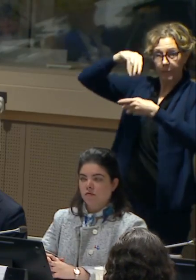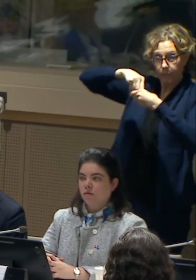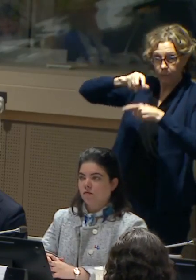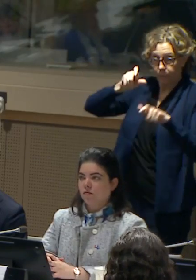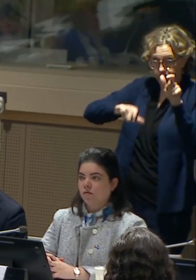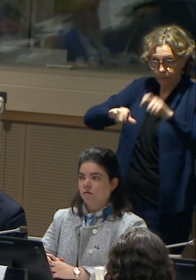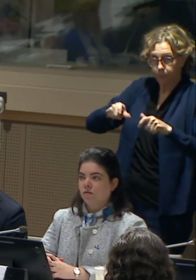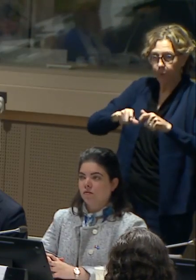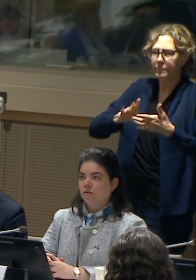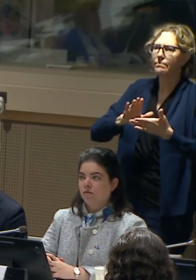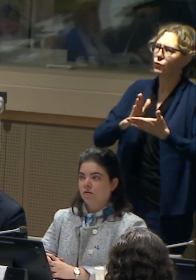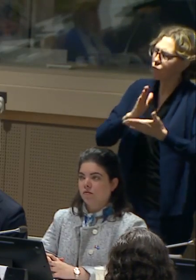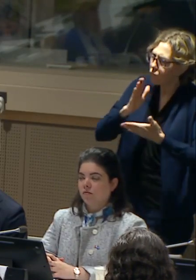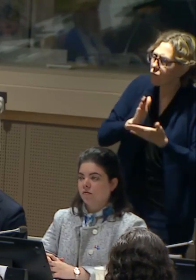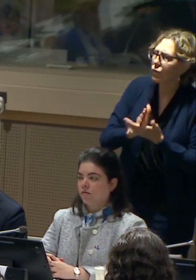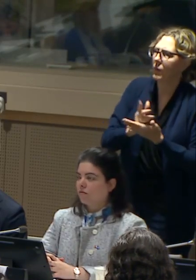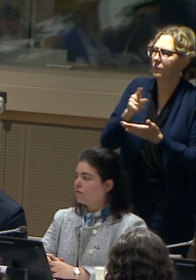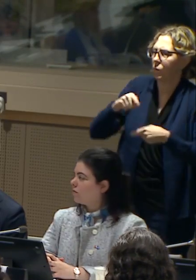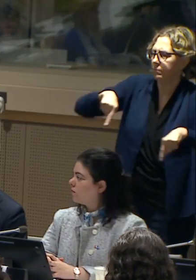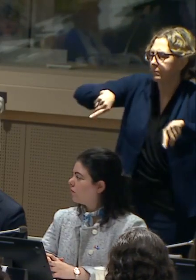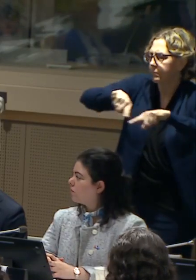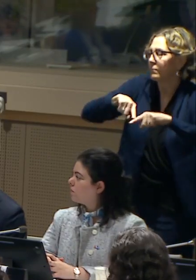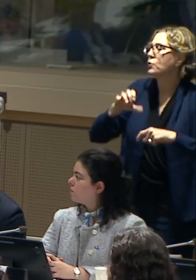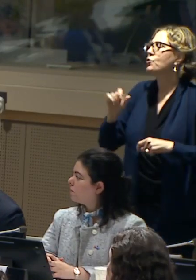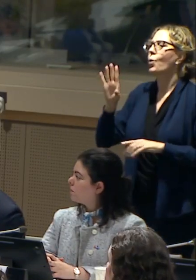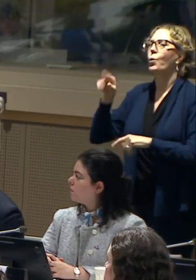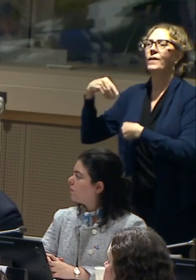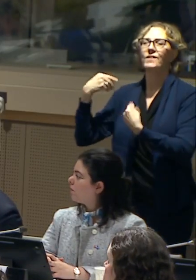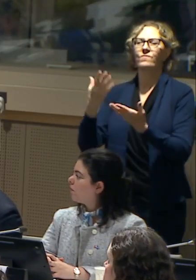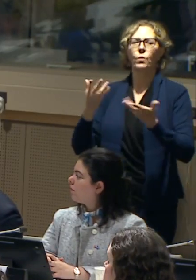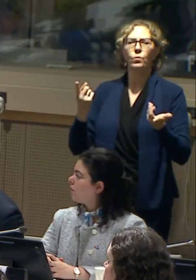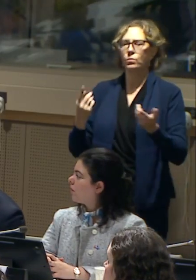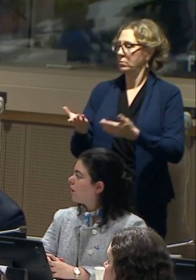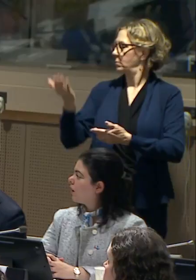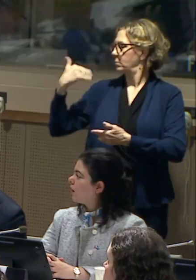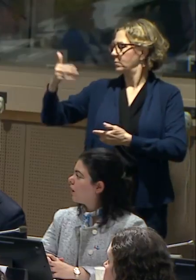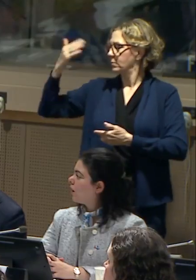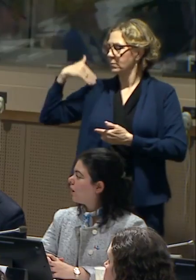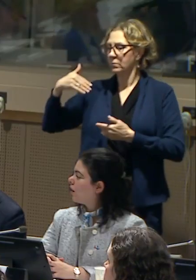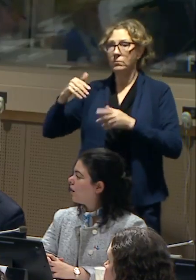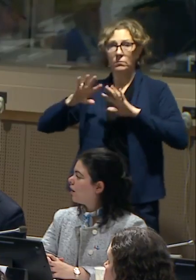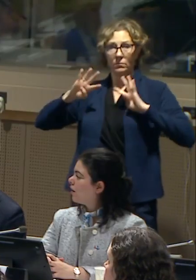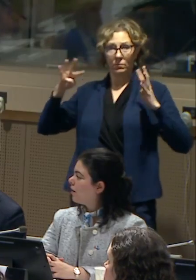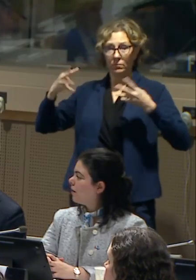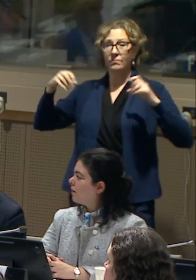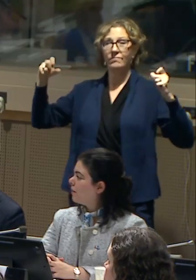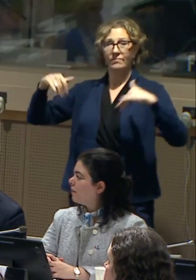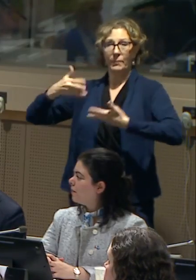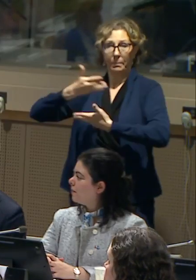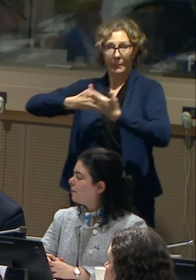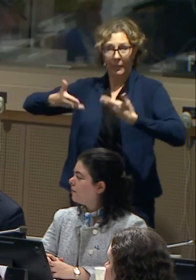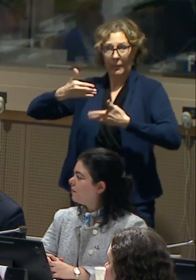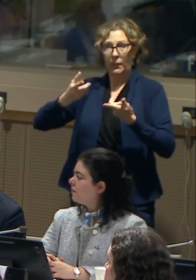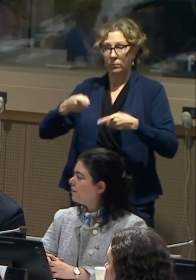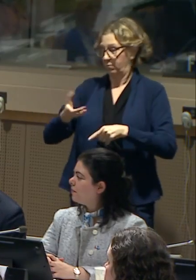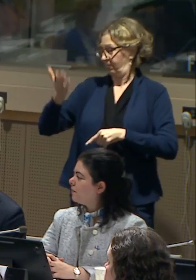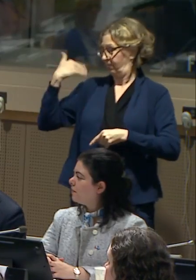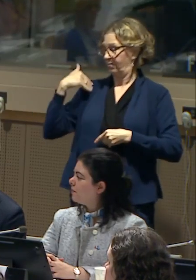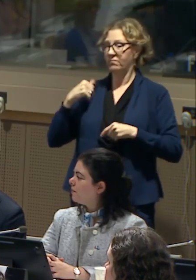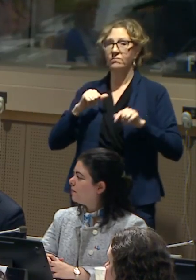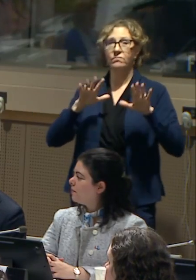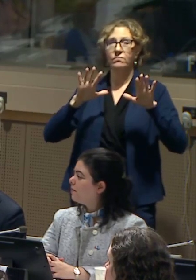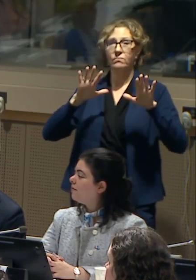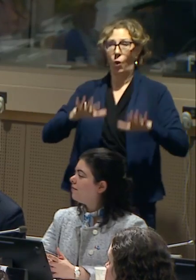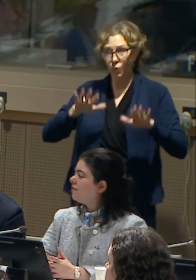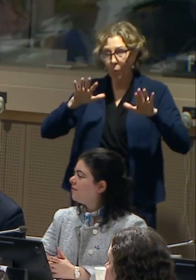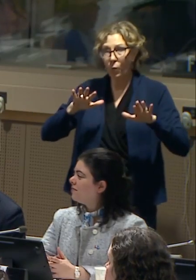an overview of the discussion so far and also what happened last October. Please, if you're using any devices, please